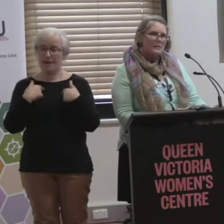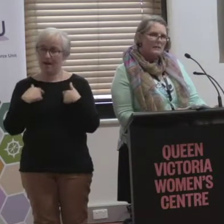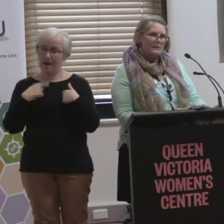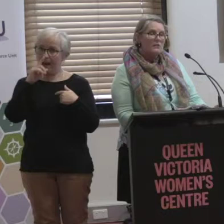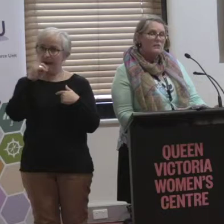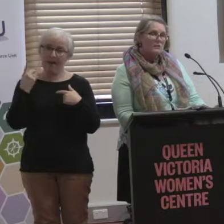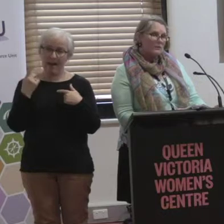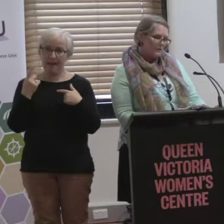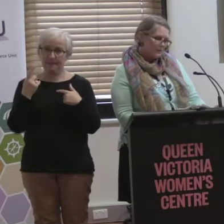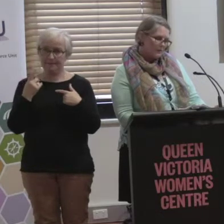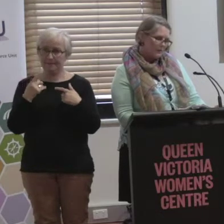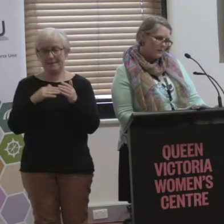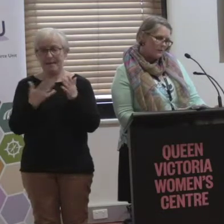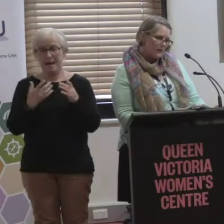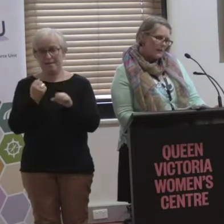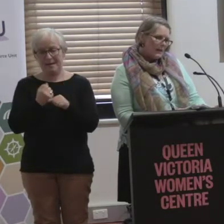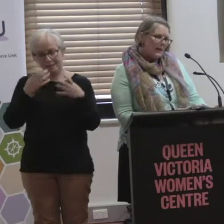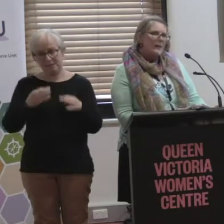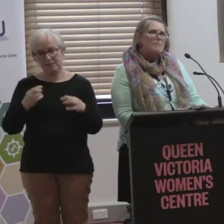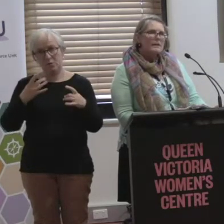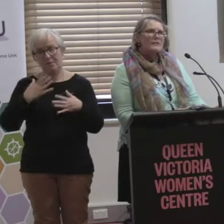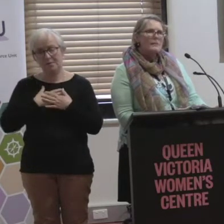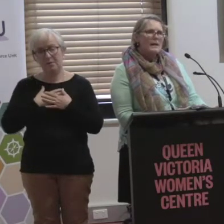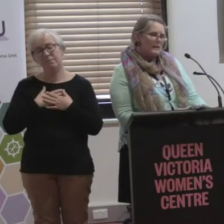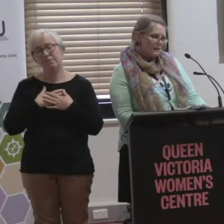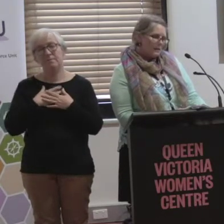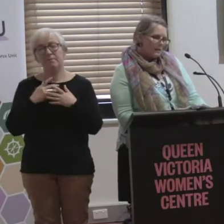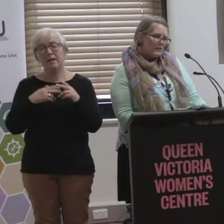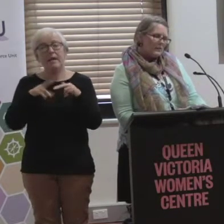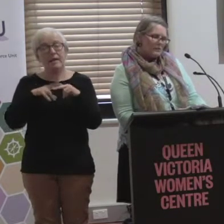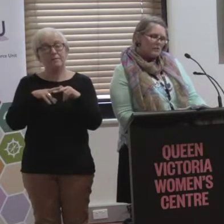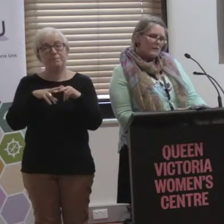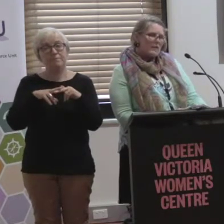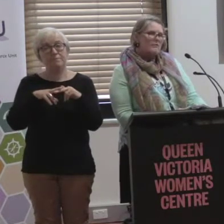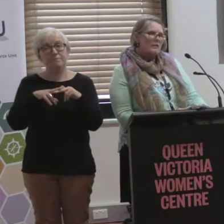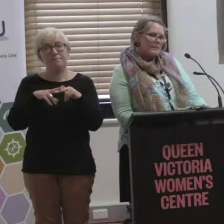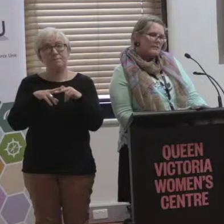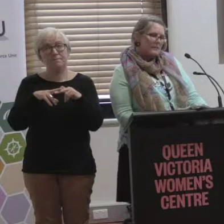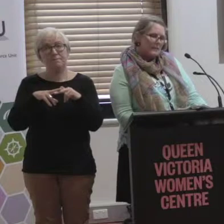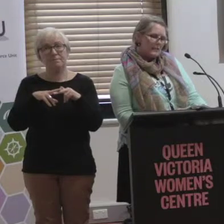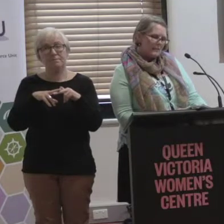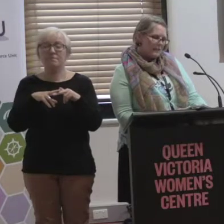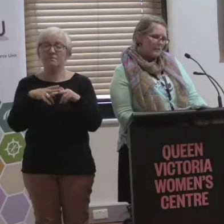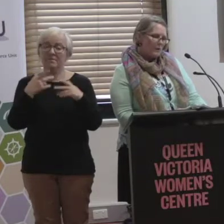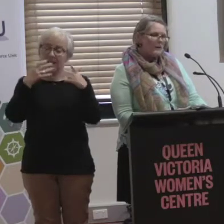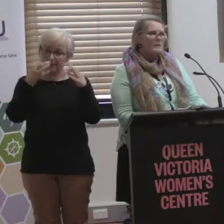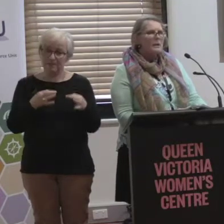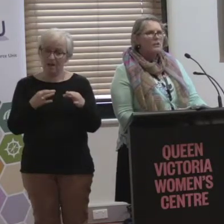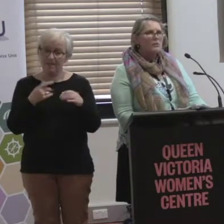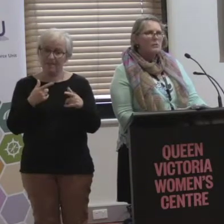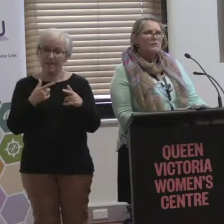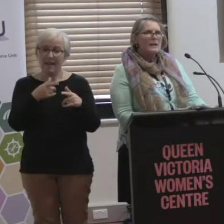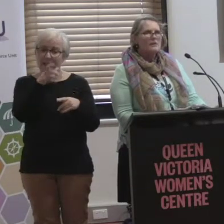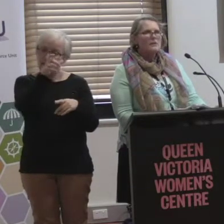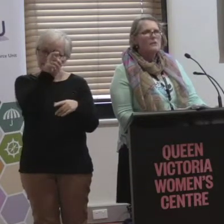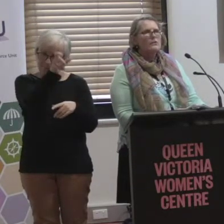decision-making capacity to do so for themselves. And they must make the decision that they reasonably believe is the one that the